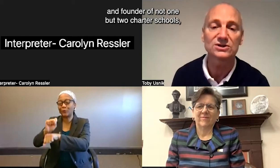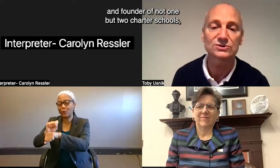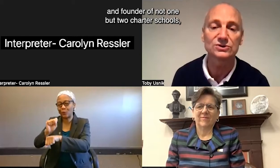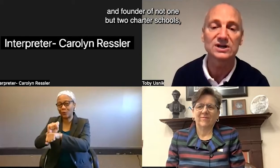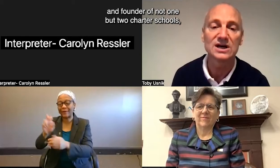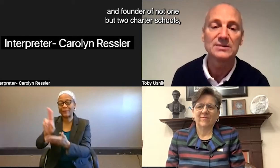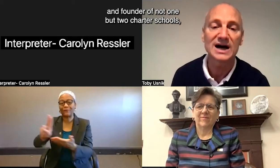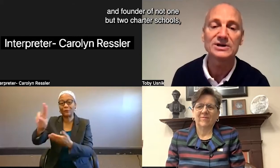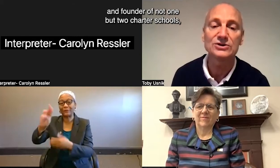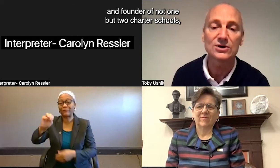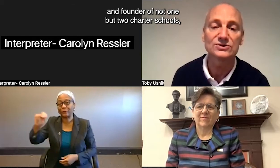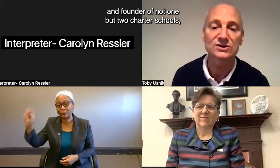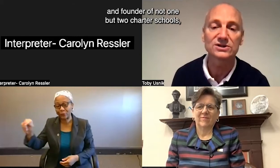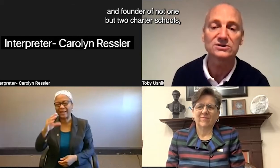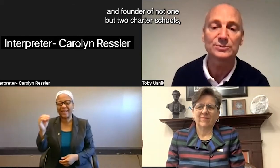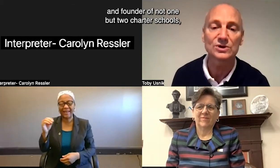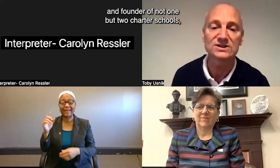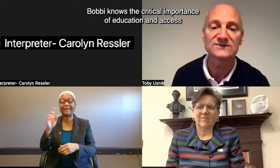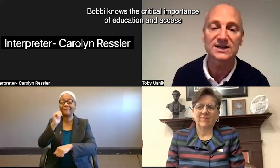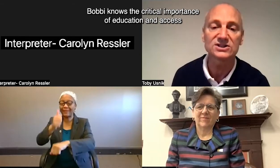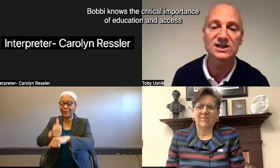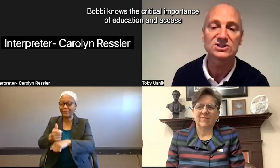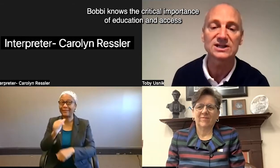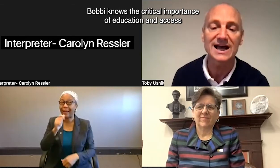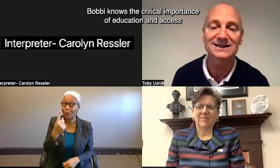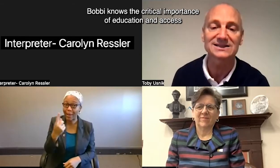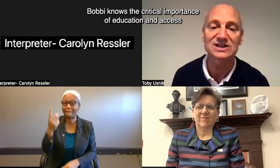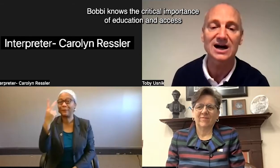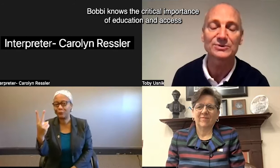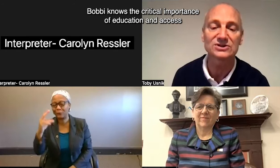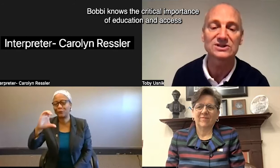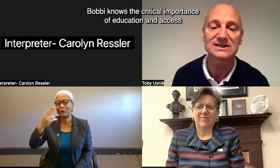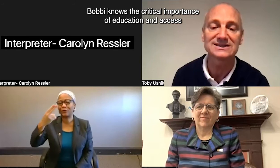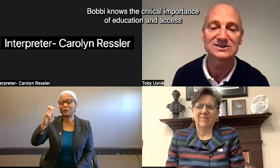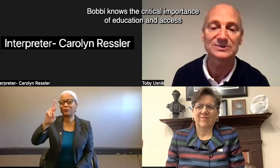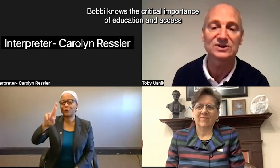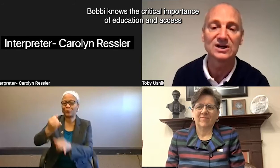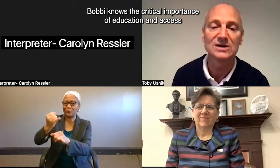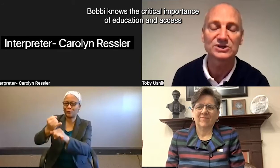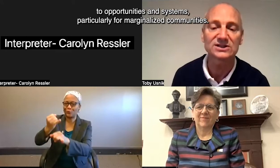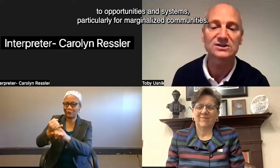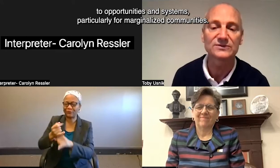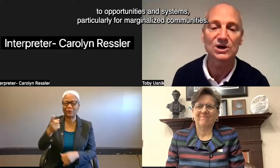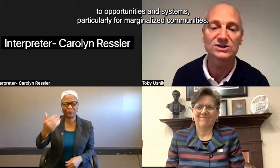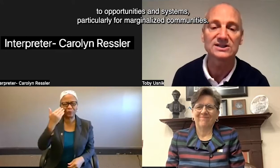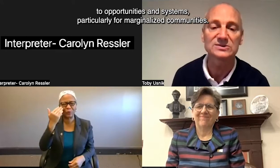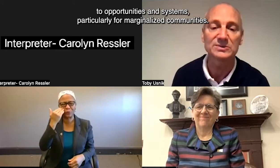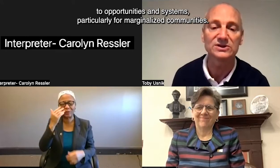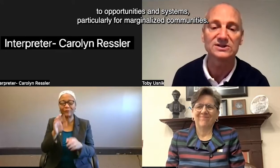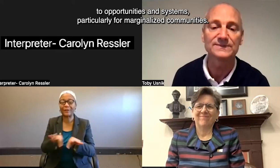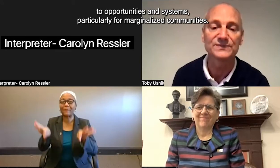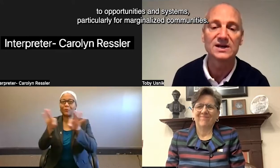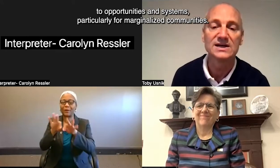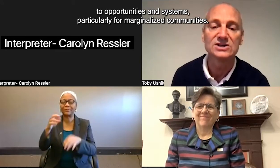two charter schools, Bobby knows the critical importance of education and access to opportunities and systems, particularly for marginalized